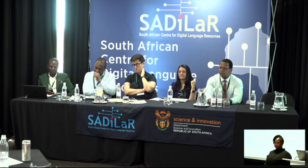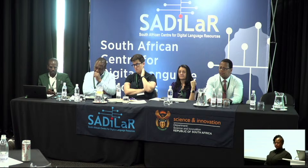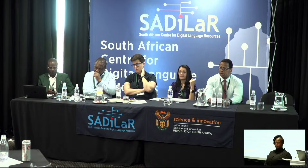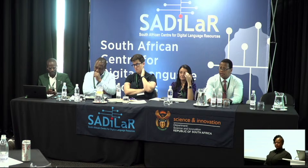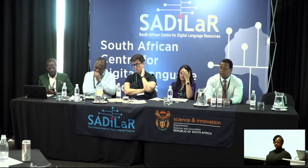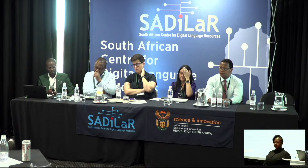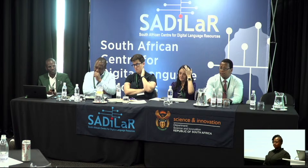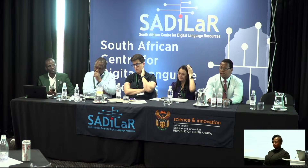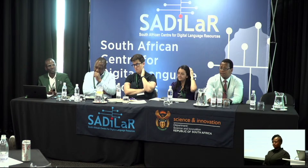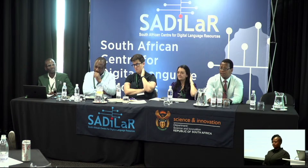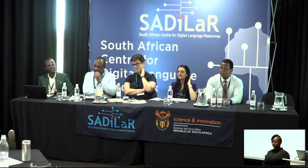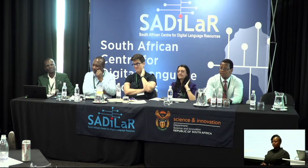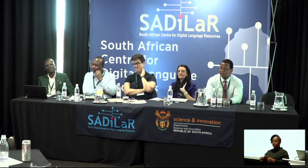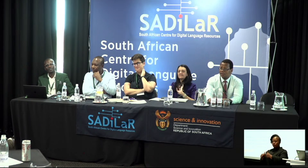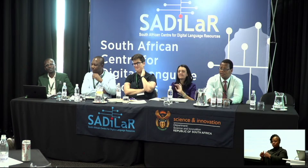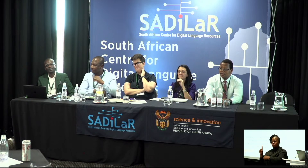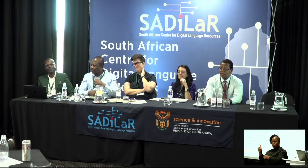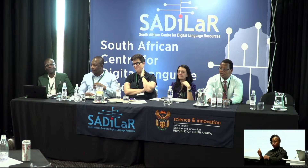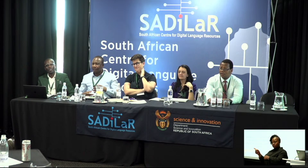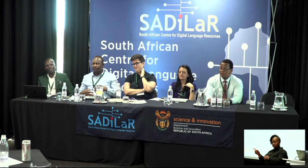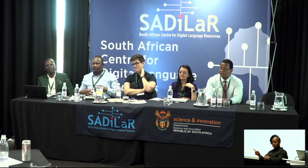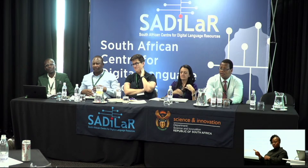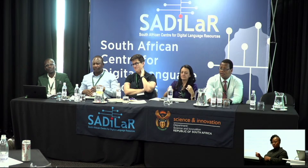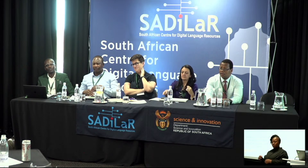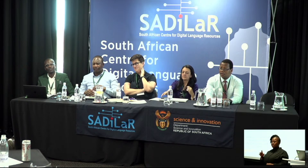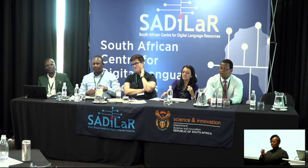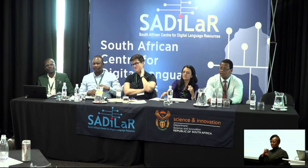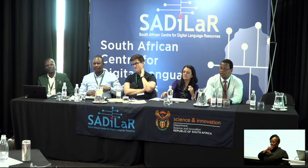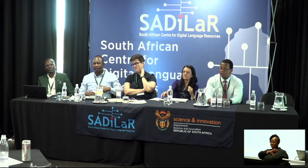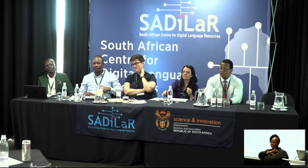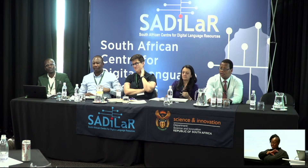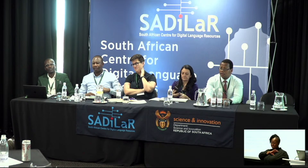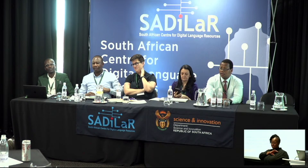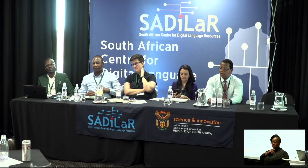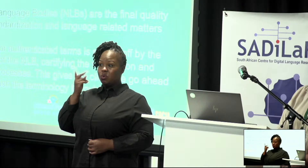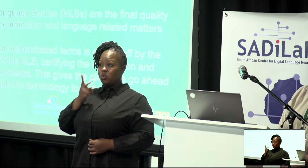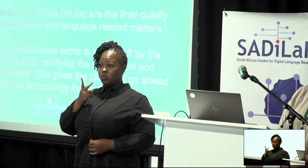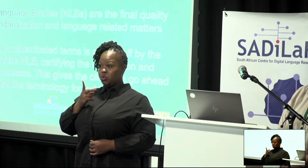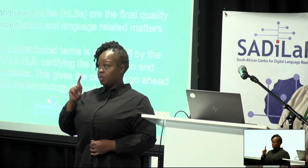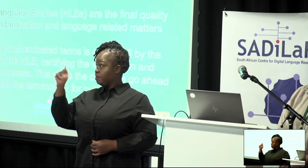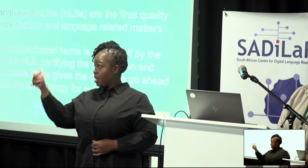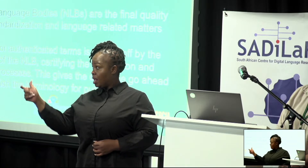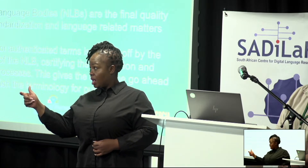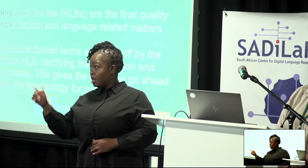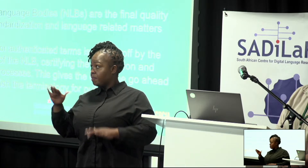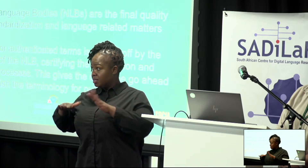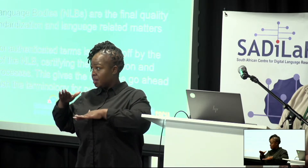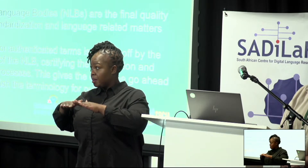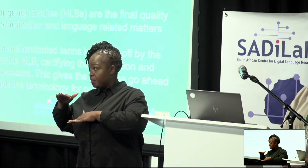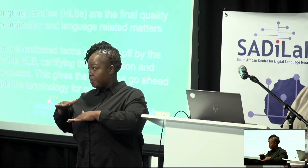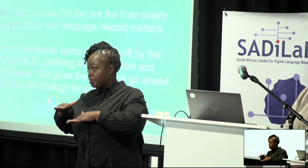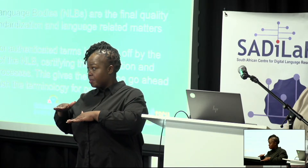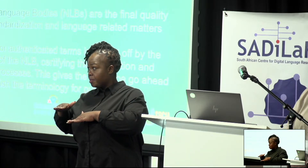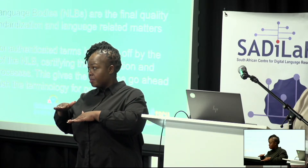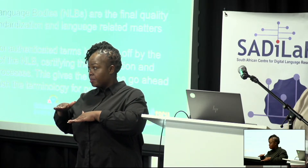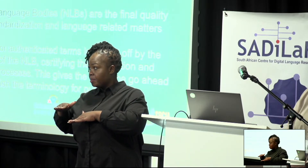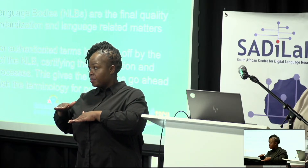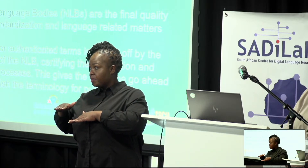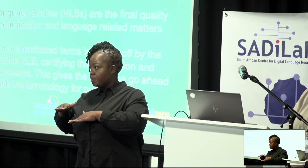May I ask a follow-up question? Does such a client remunerate PenSalb for developing that